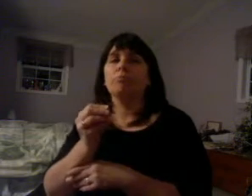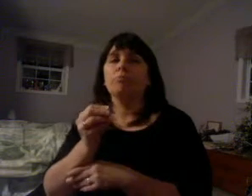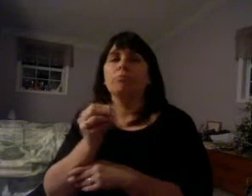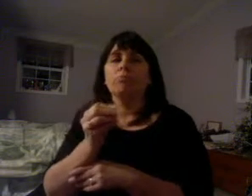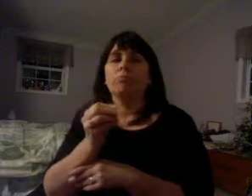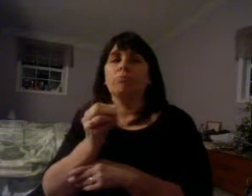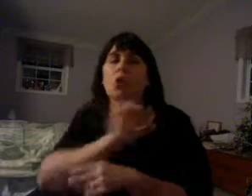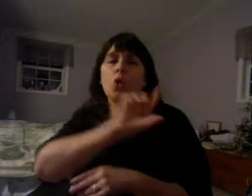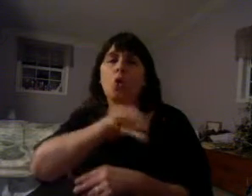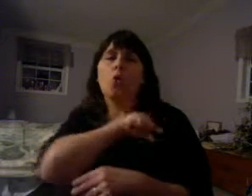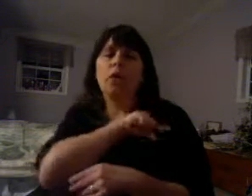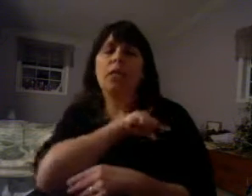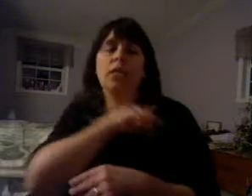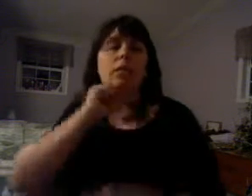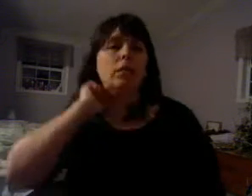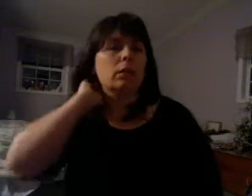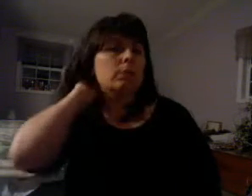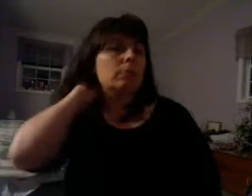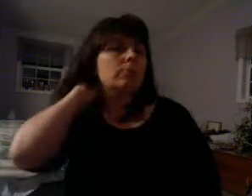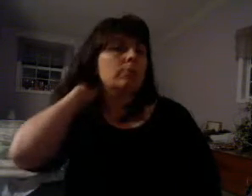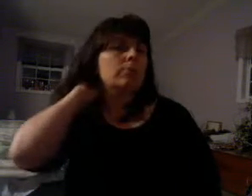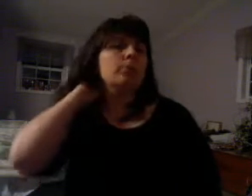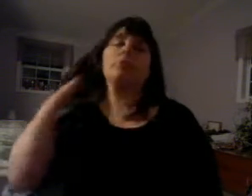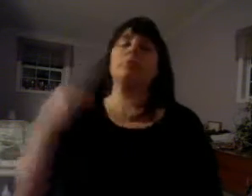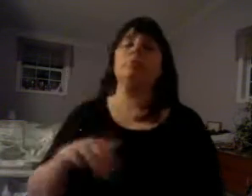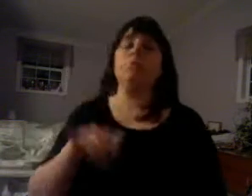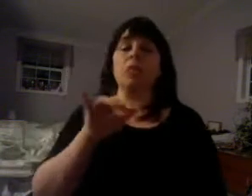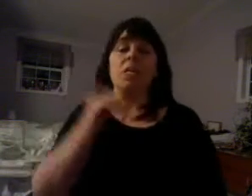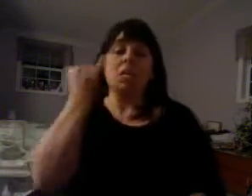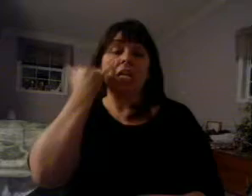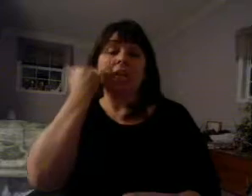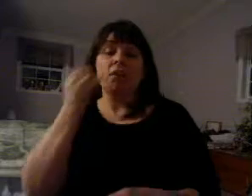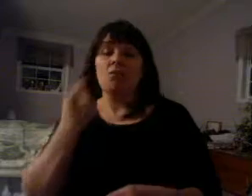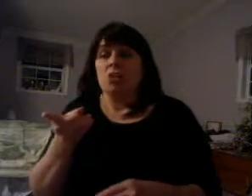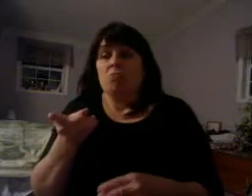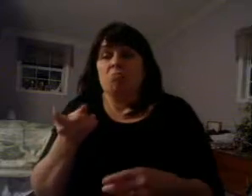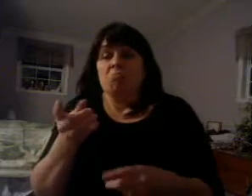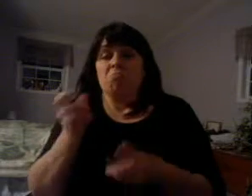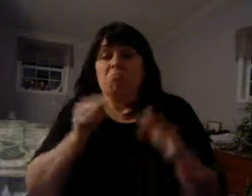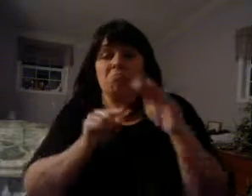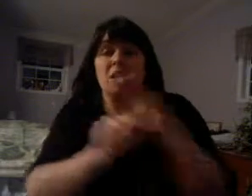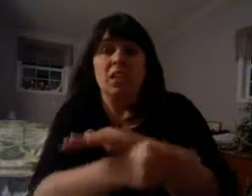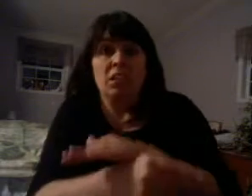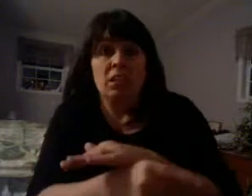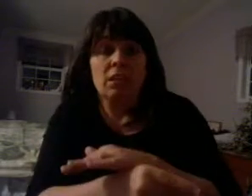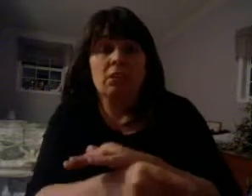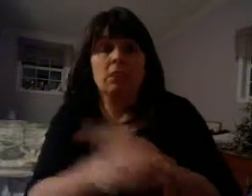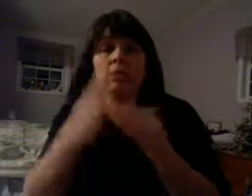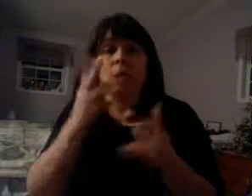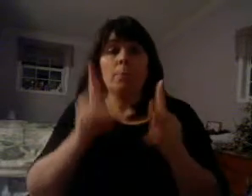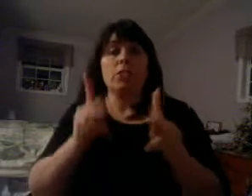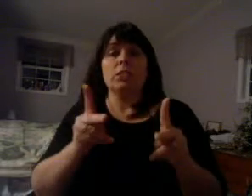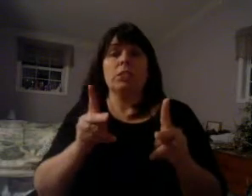the street culture to kill an individual. It means that that individual did not show you the proper respect, and it is accepted,